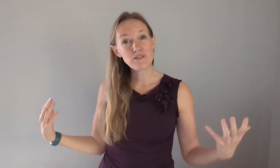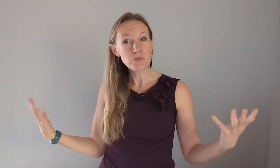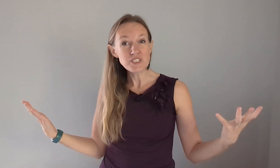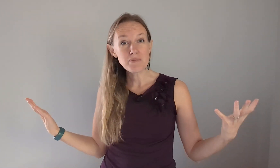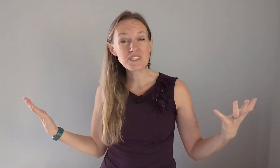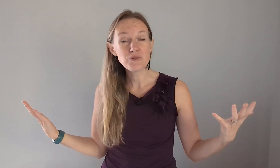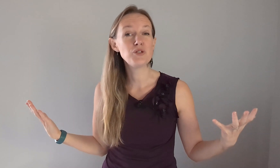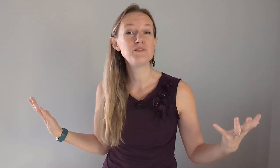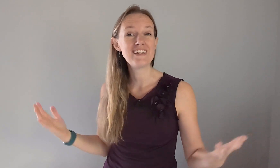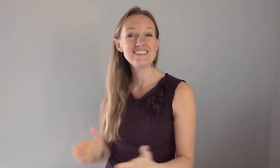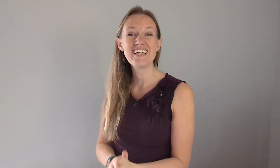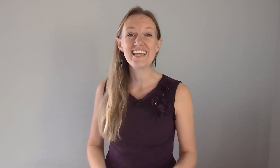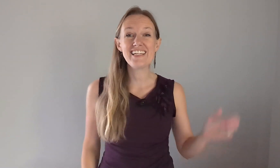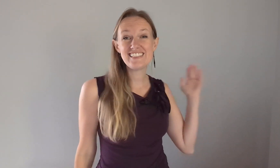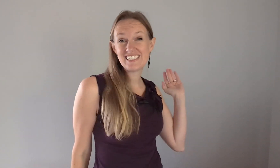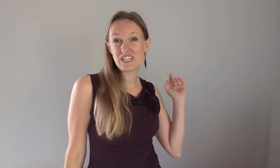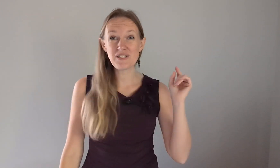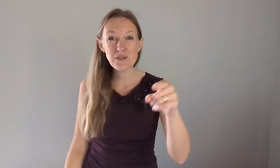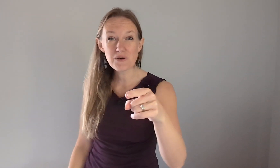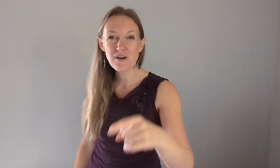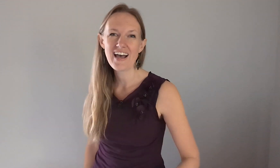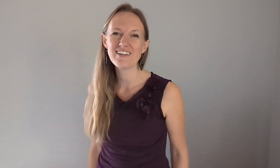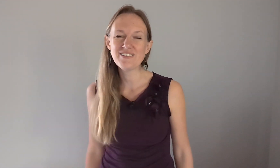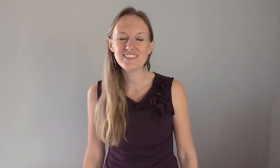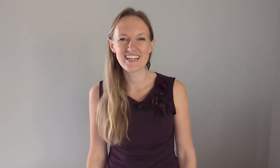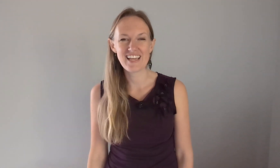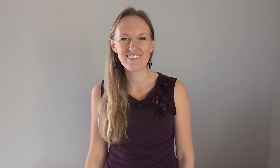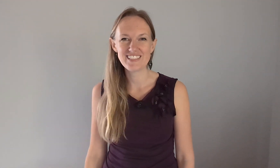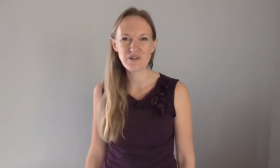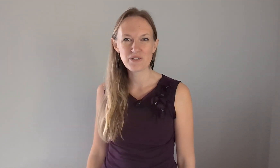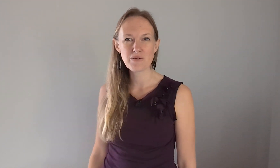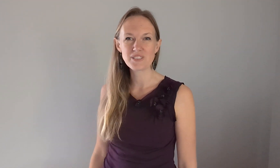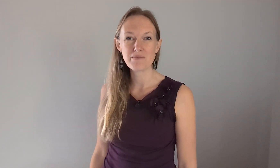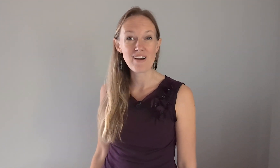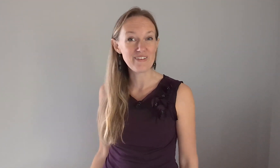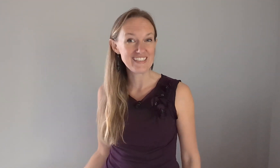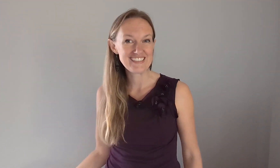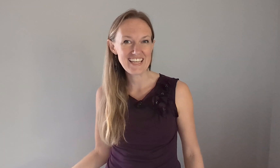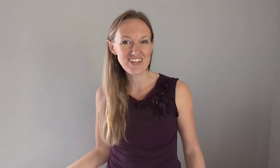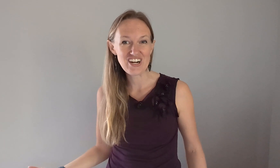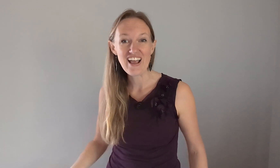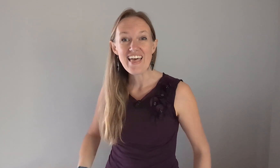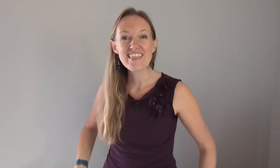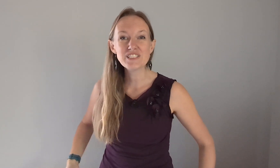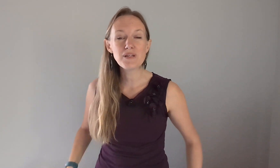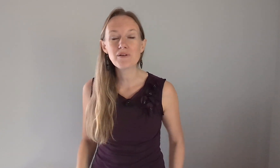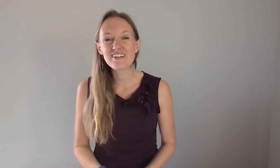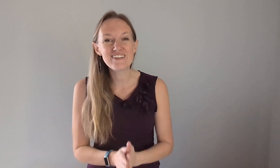Language Worship is a YouTube channel dedicated to teaching you how to use sign language in order to worship our Lord and Savior. This week we're going to learn